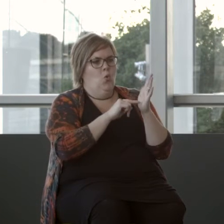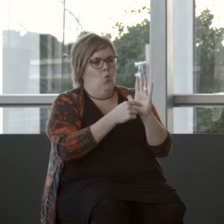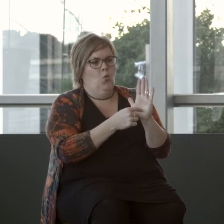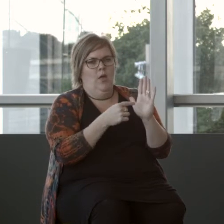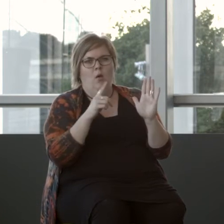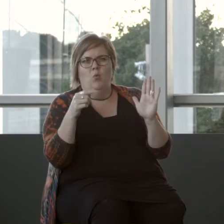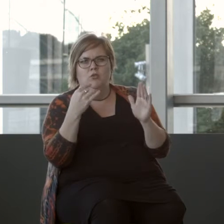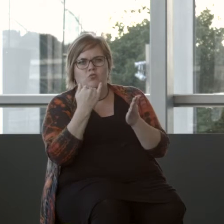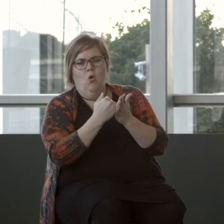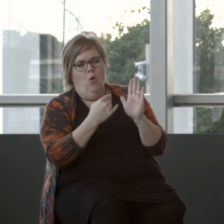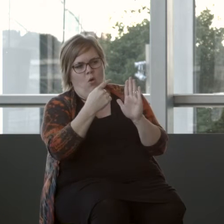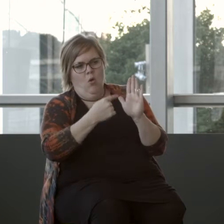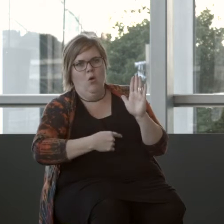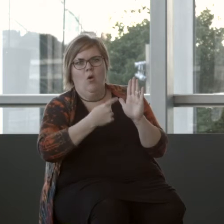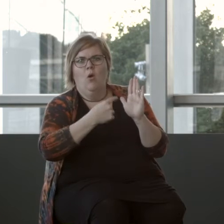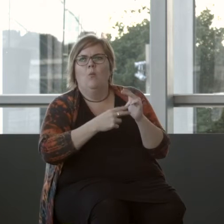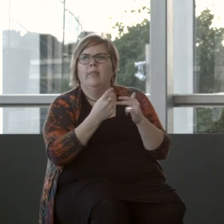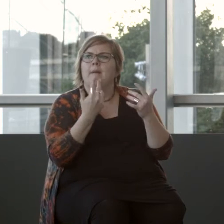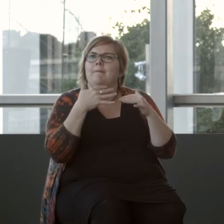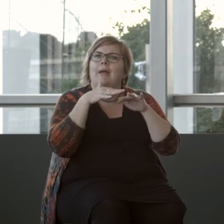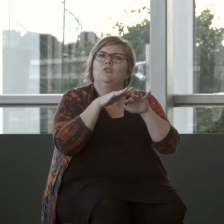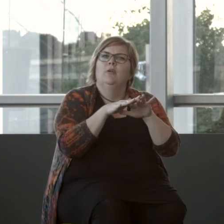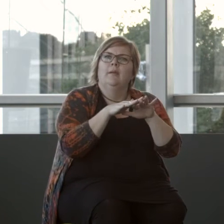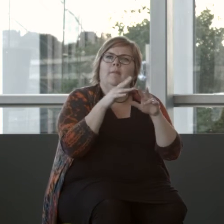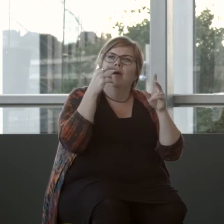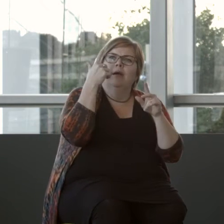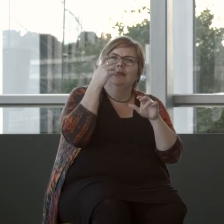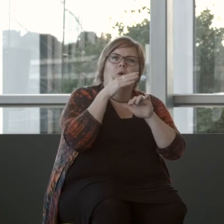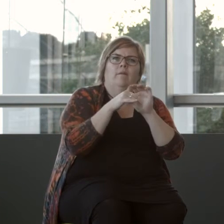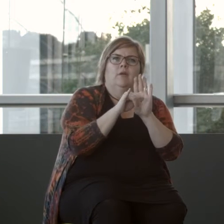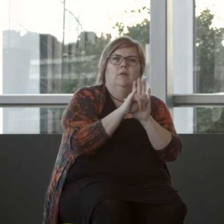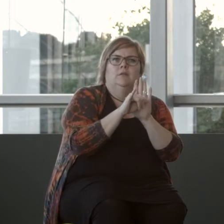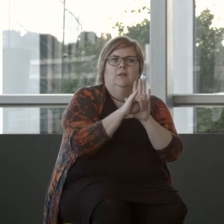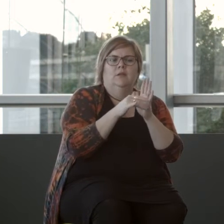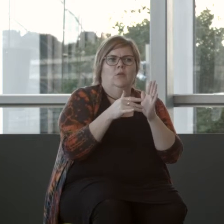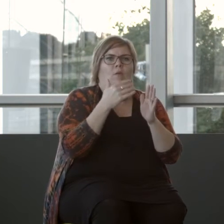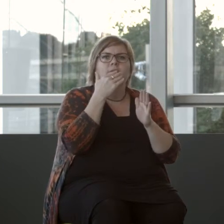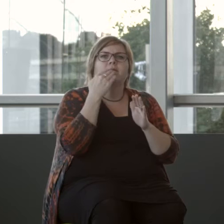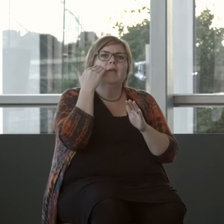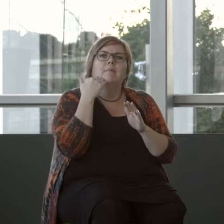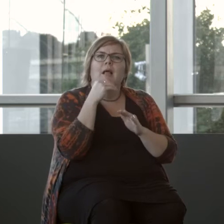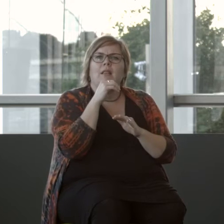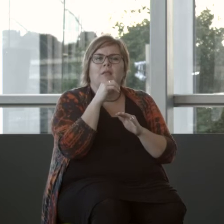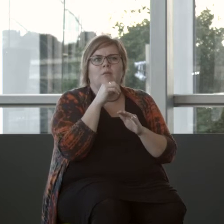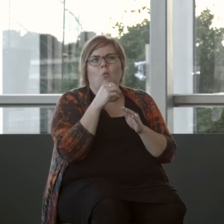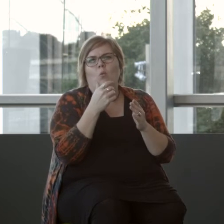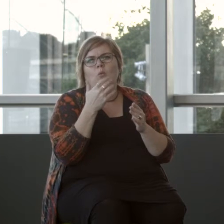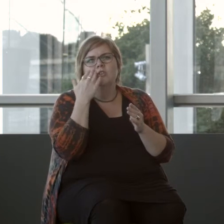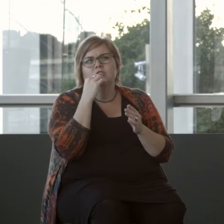mainstream representation of identity, and especially gender, female identity. So I